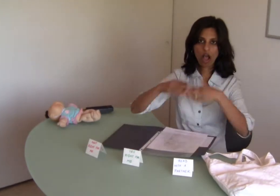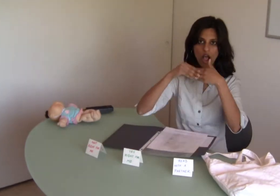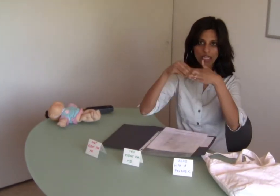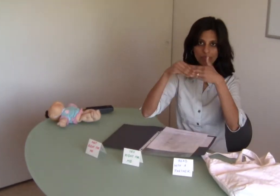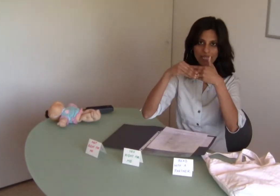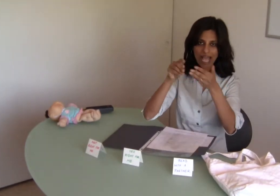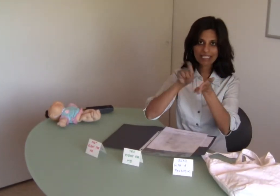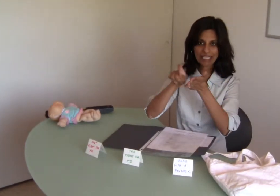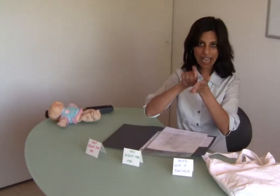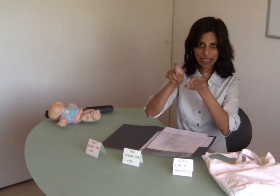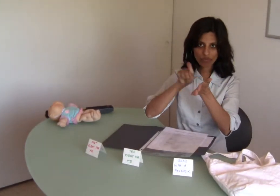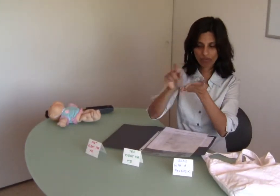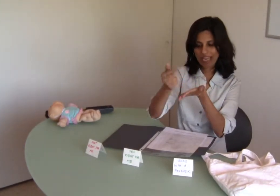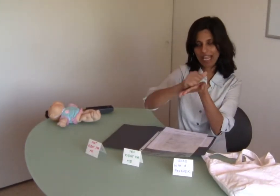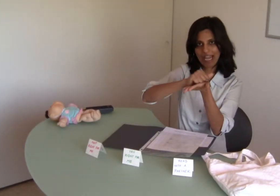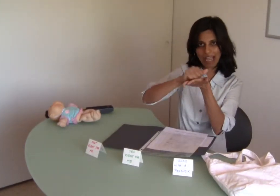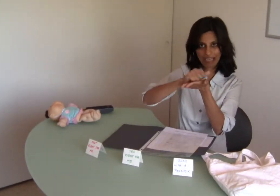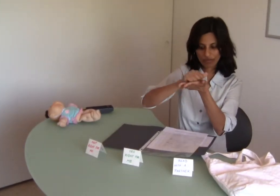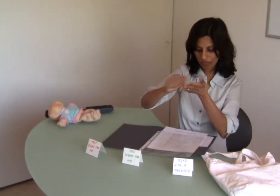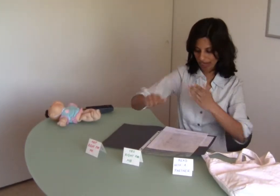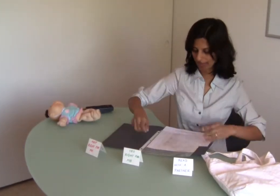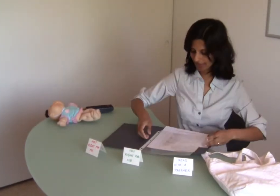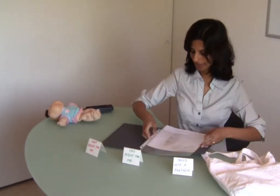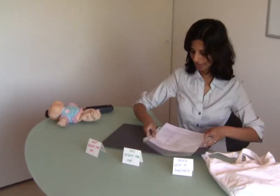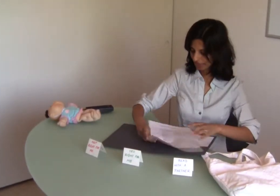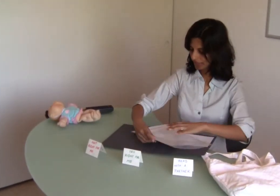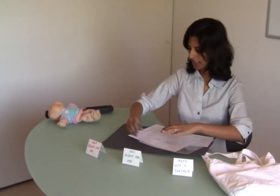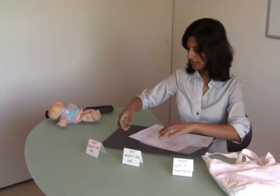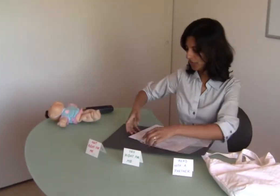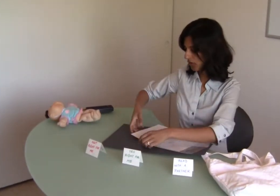on the plastic, I can write and I can erase. So